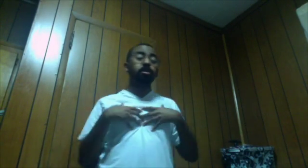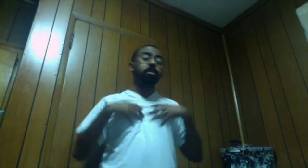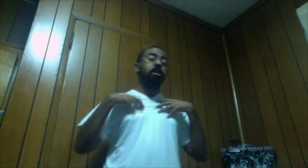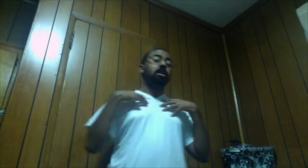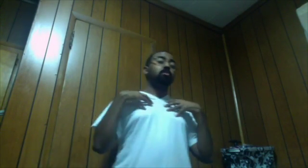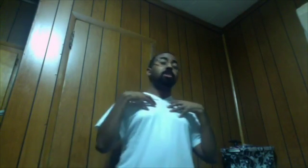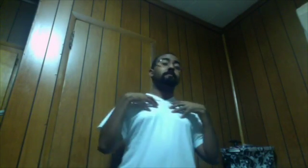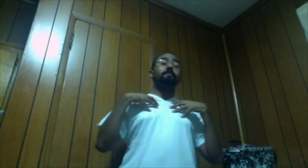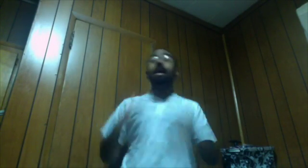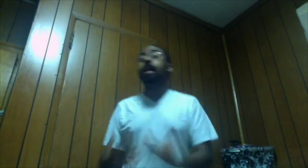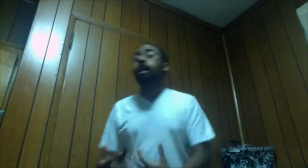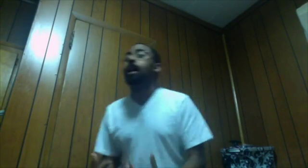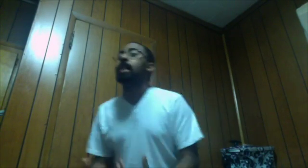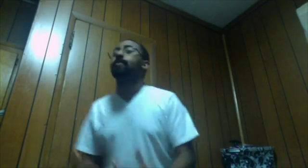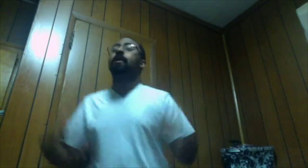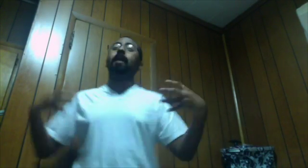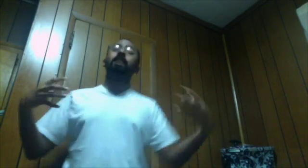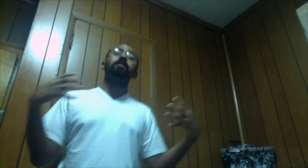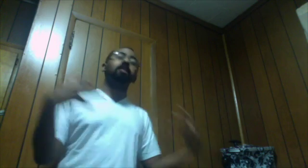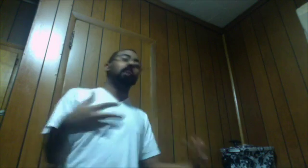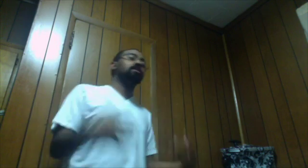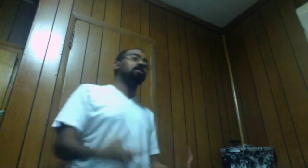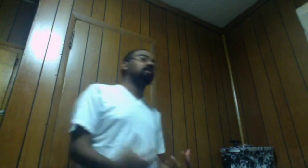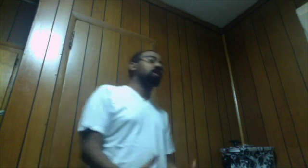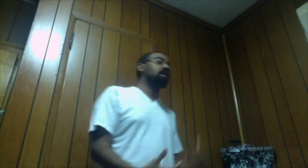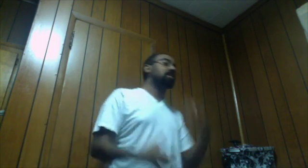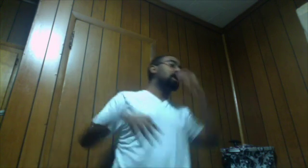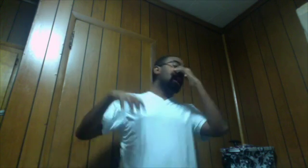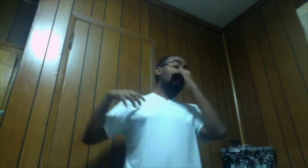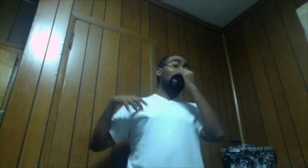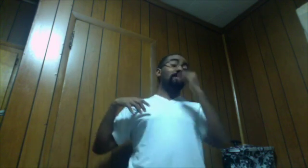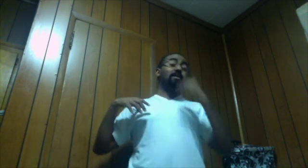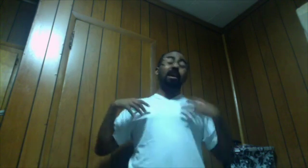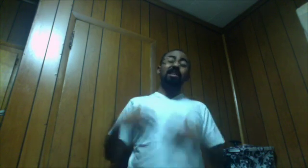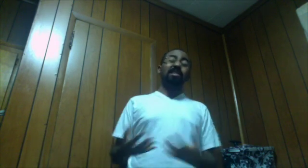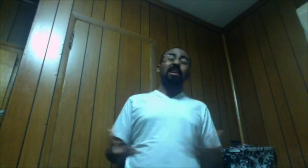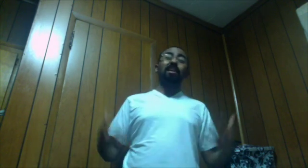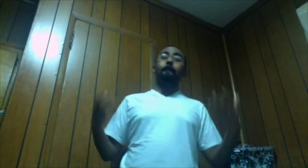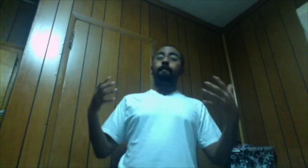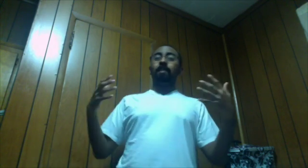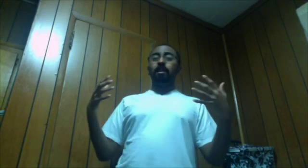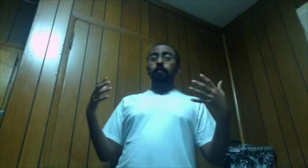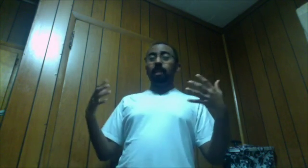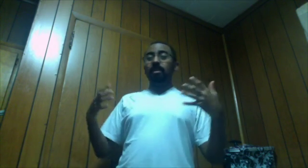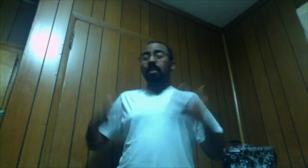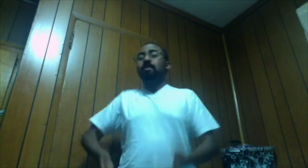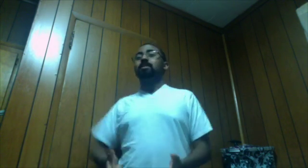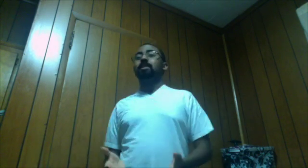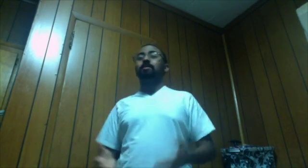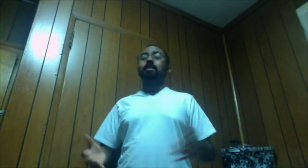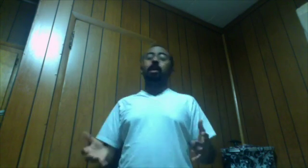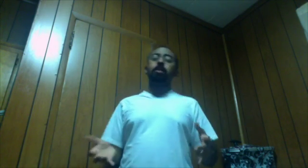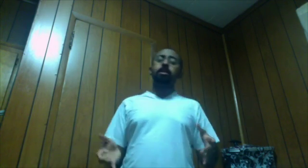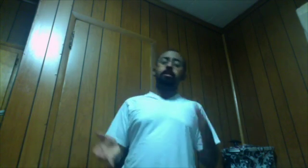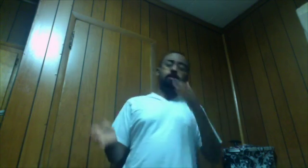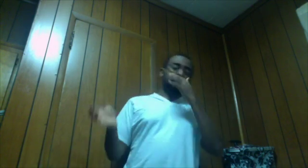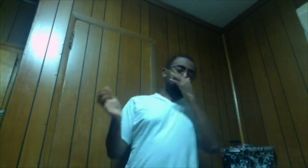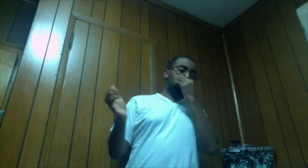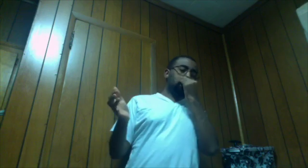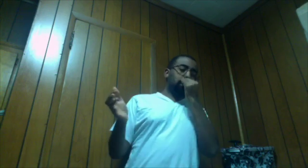personally was mad hype about K Return of Kings, and I gotta say, by the end of the series, I wasn't